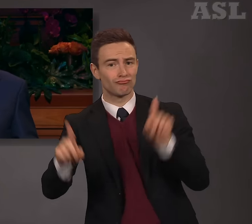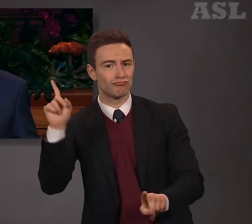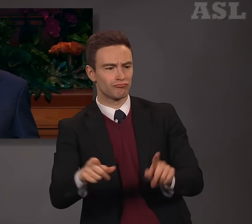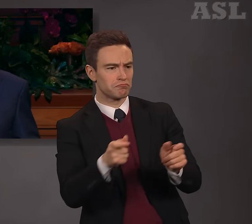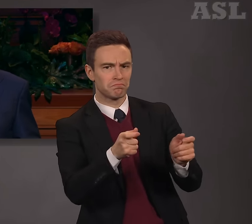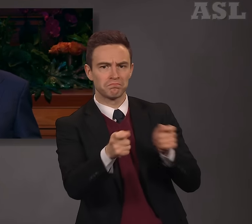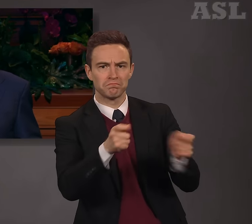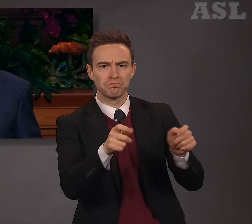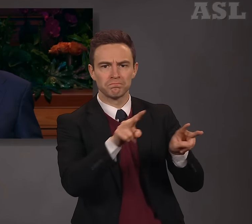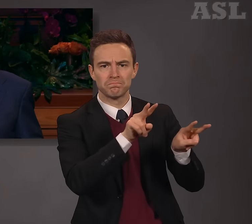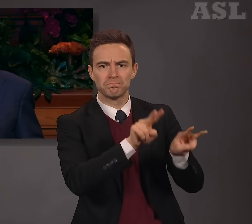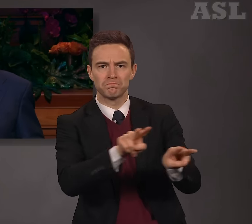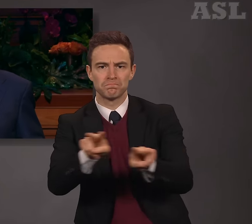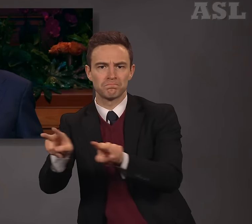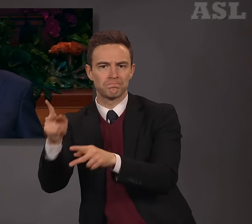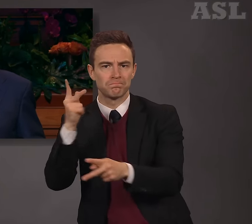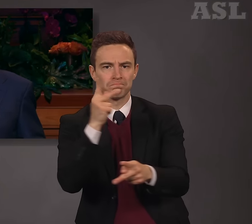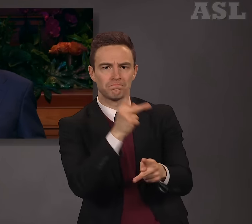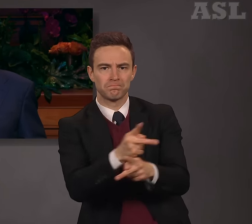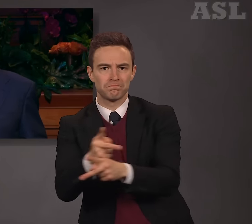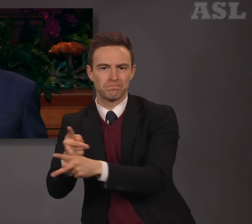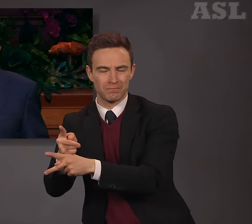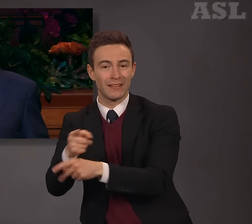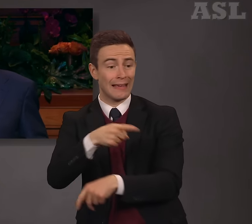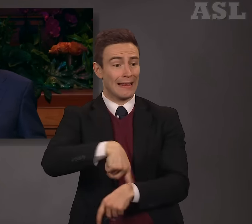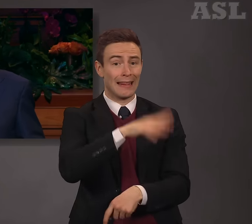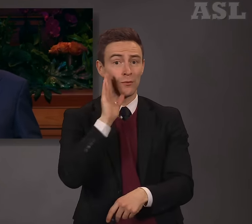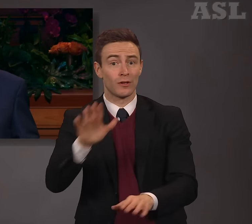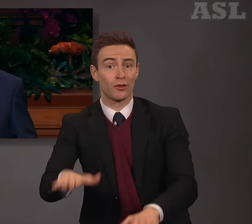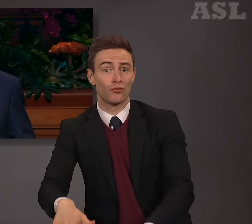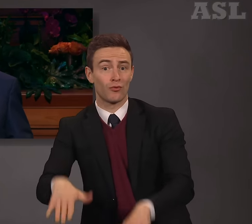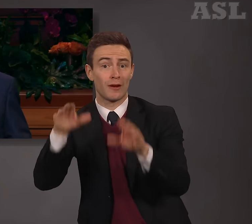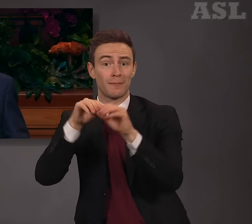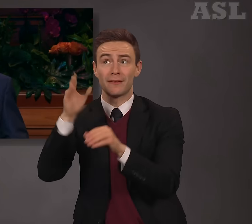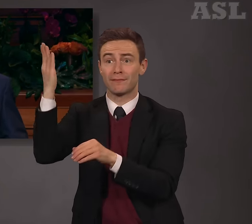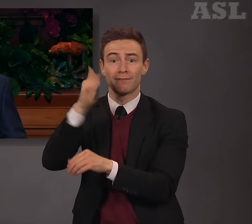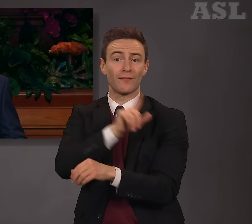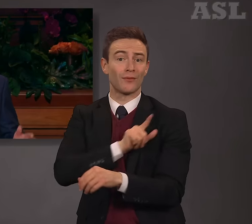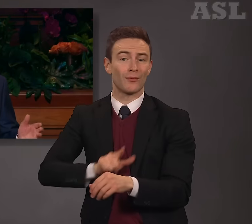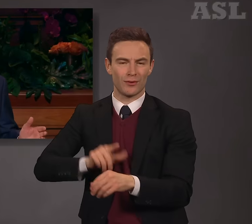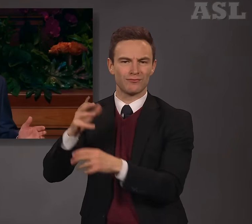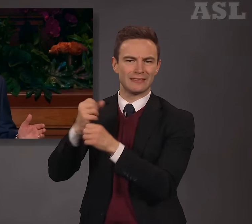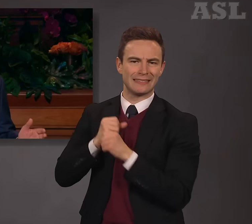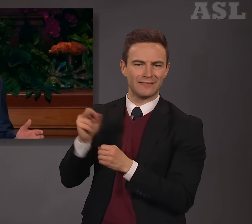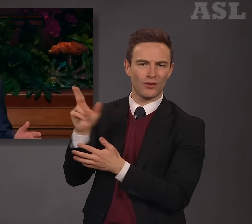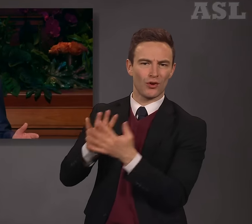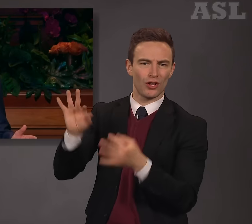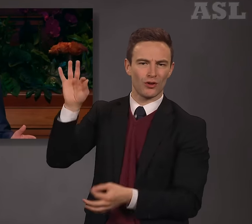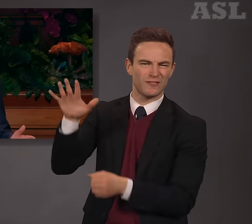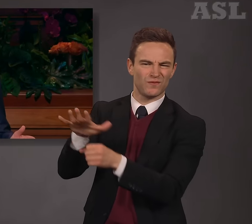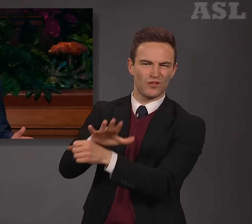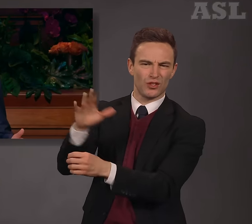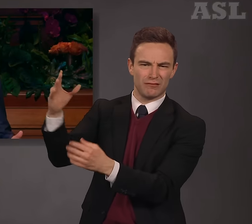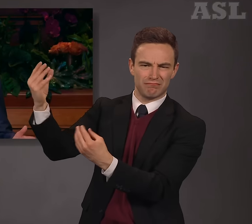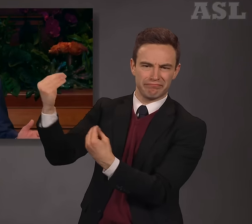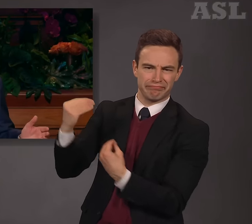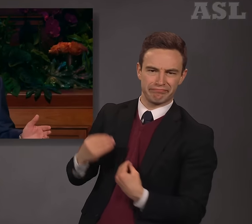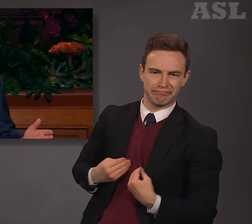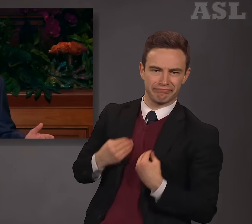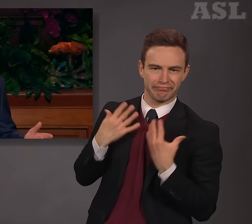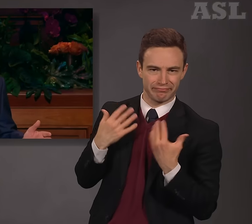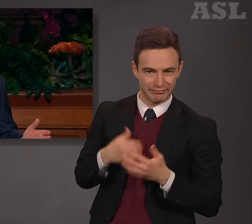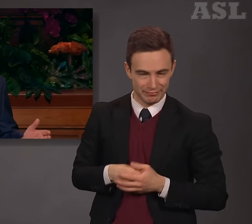they would grow up in the Lord and receive a fullness of the Holy Ghost. These powerful supplications